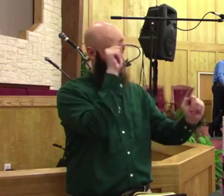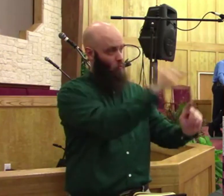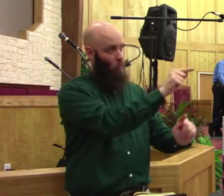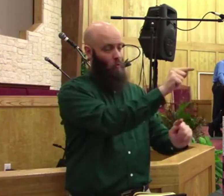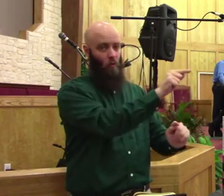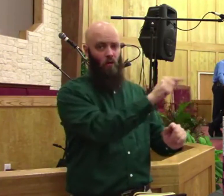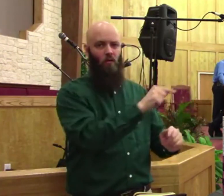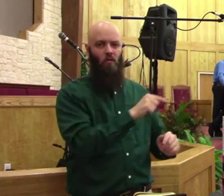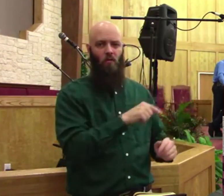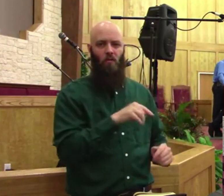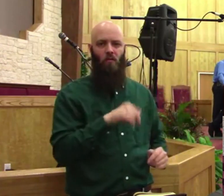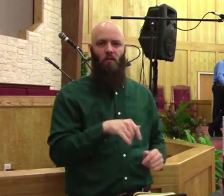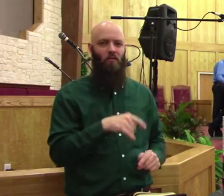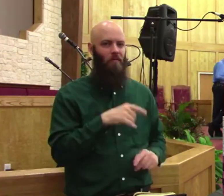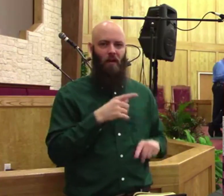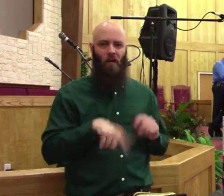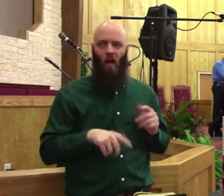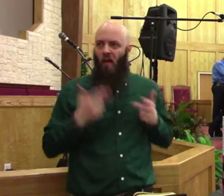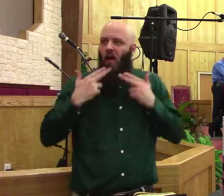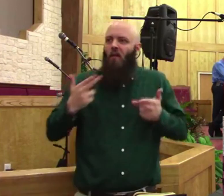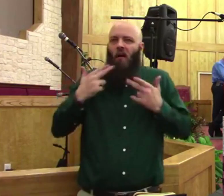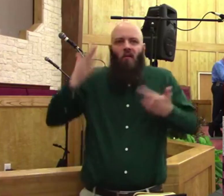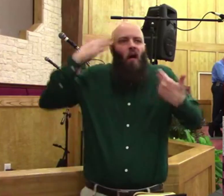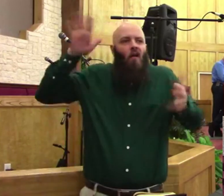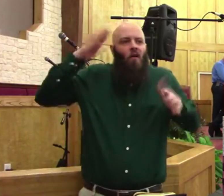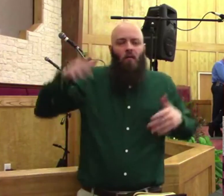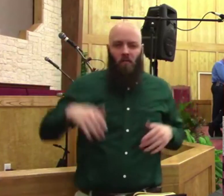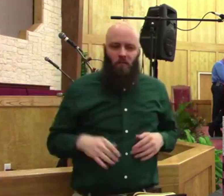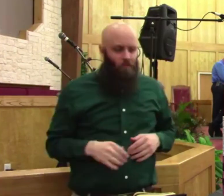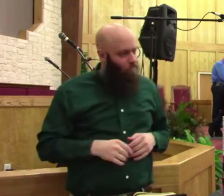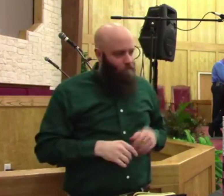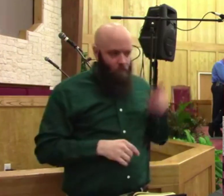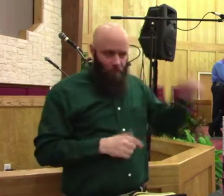You can't plead ignorance. You knew all of this.